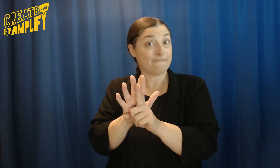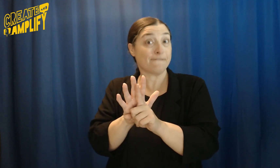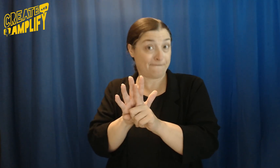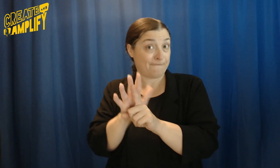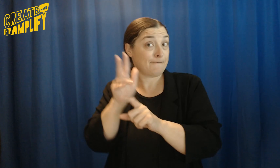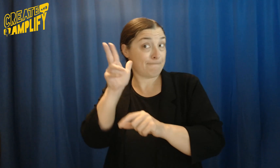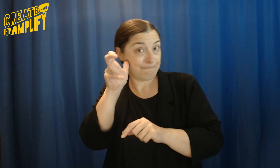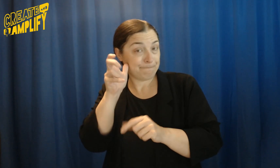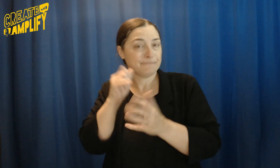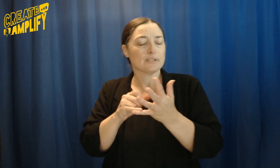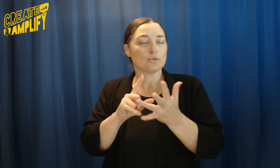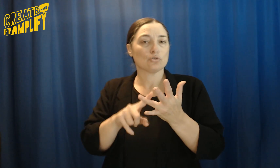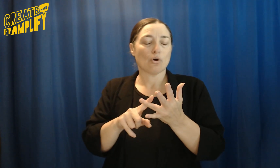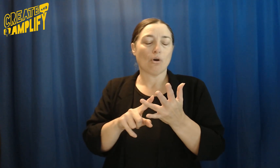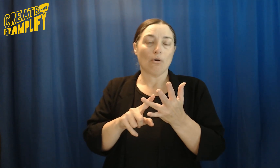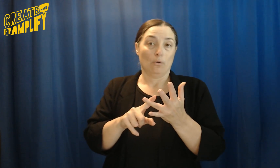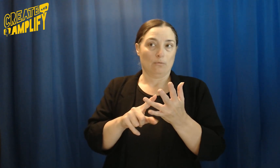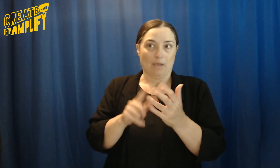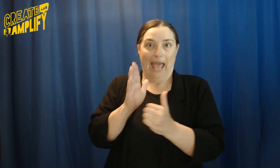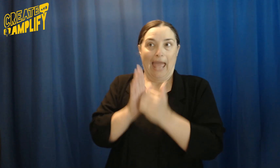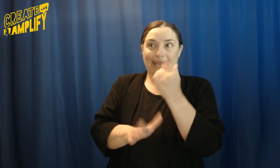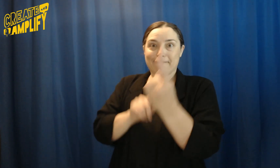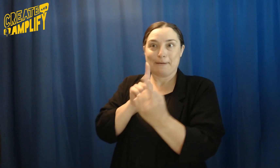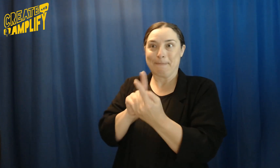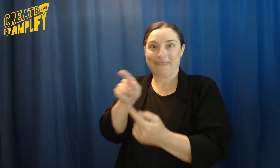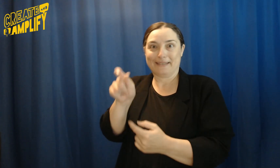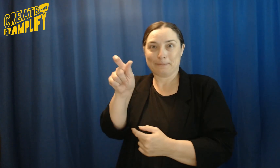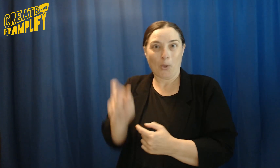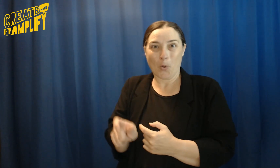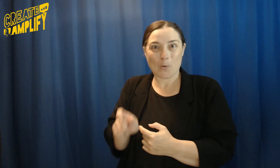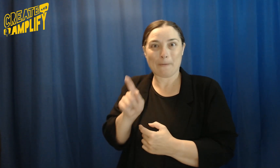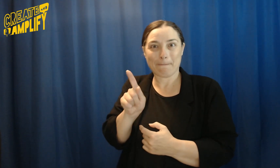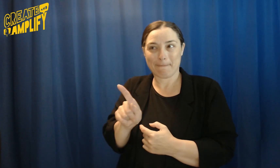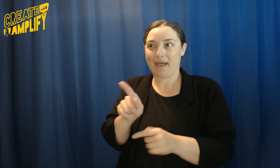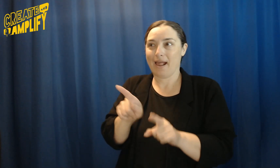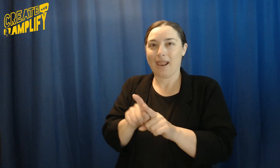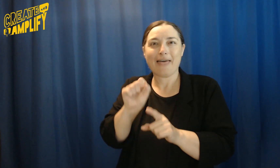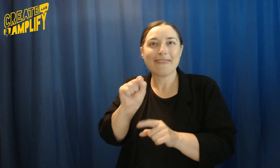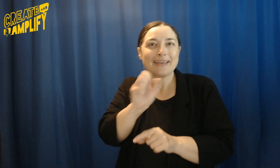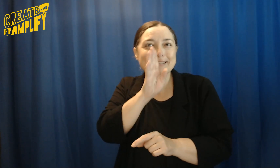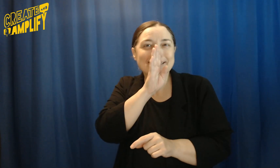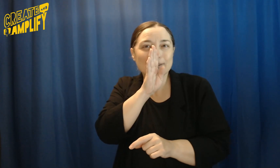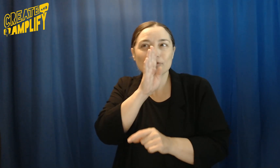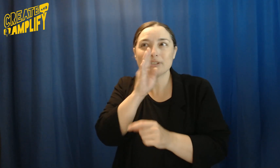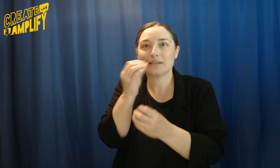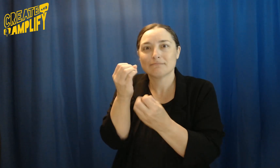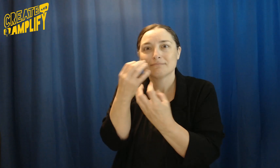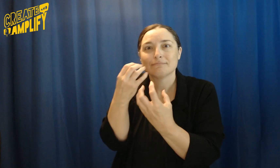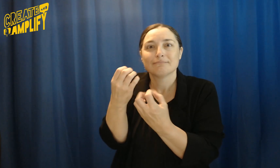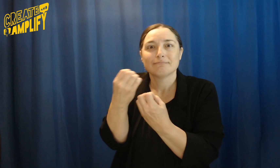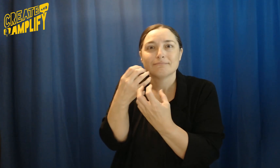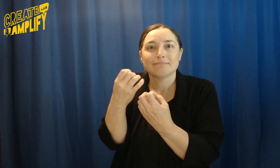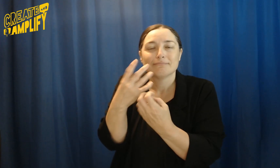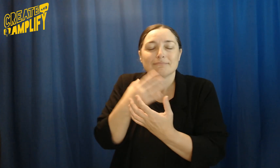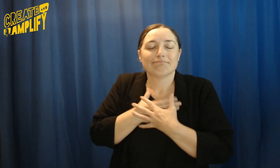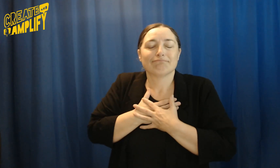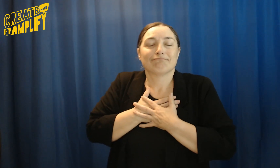this person I'd never met who was sharing their secrets with me. That was a big one. Eve